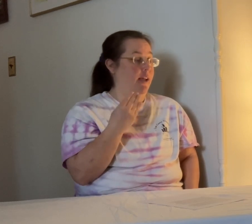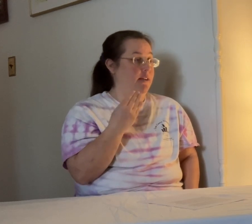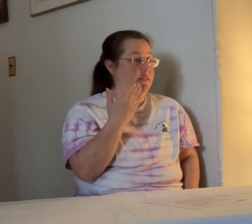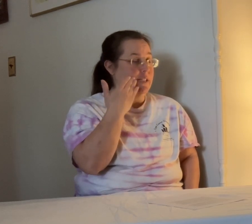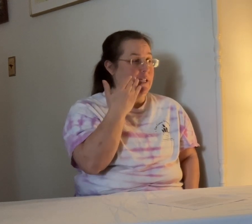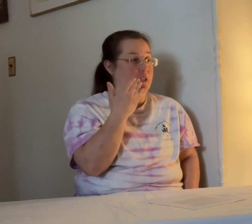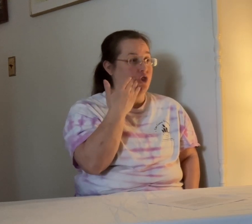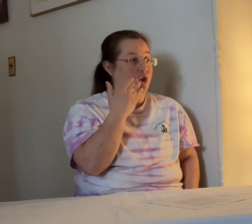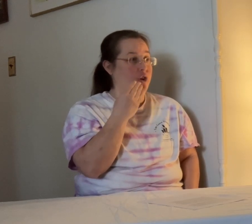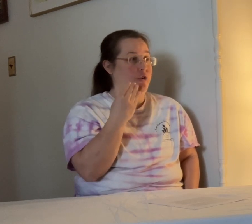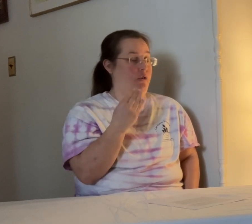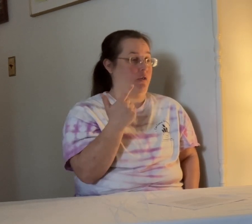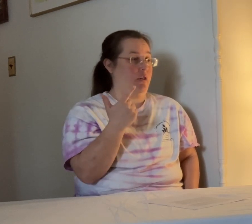and eternal.